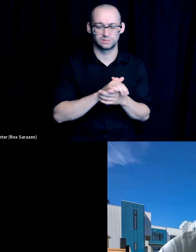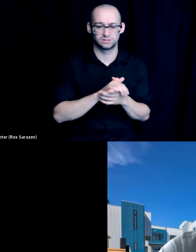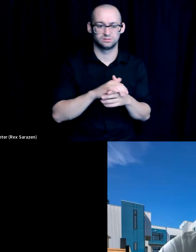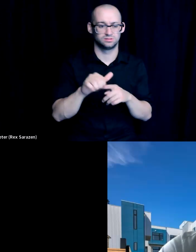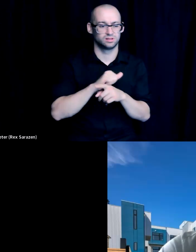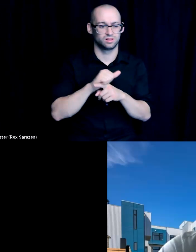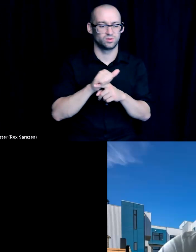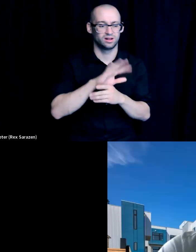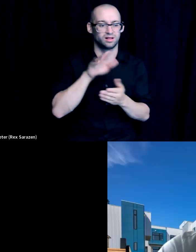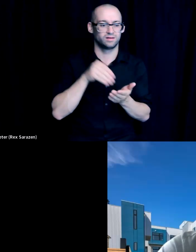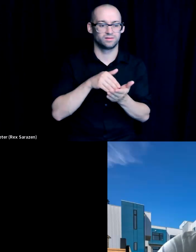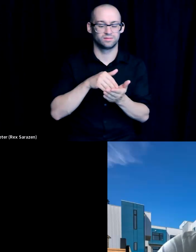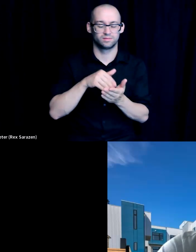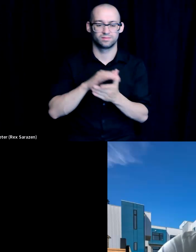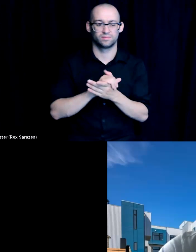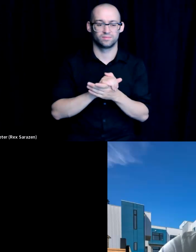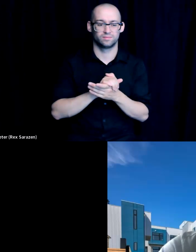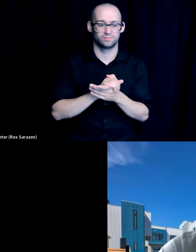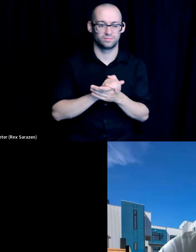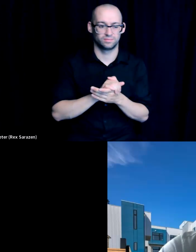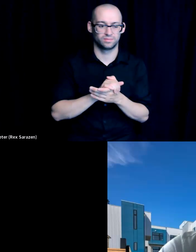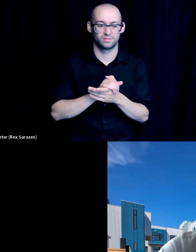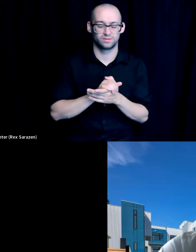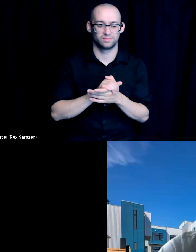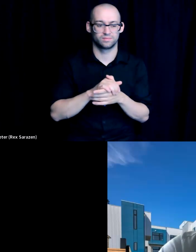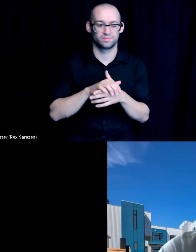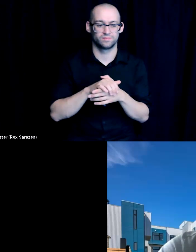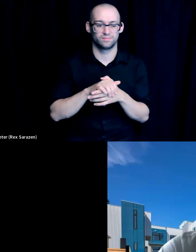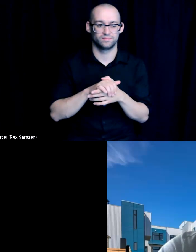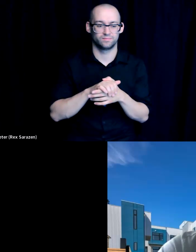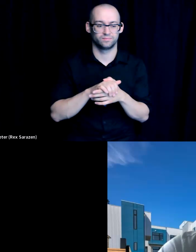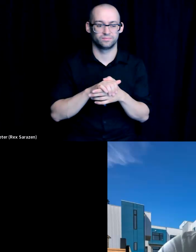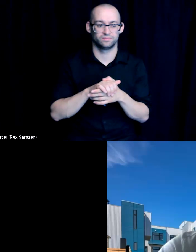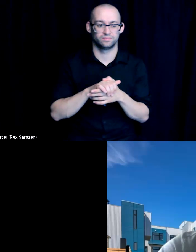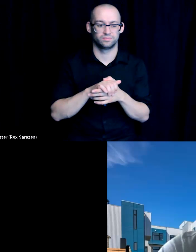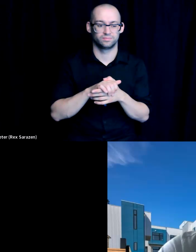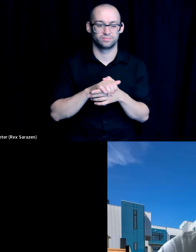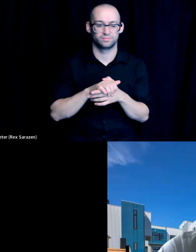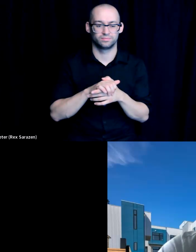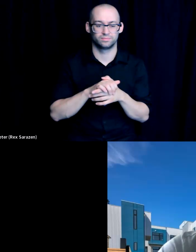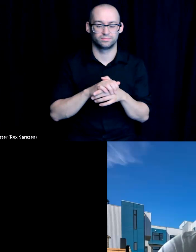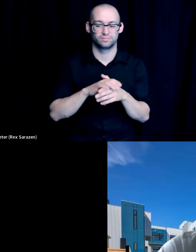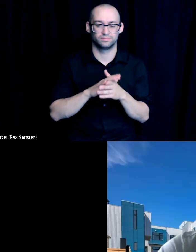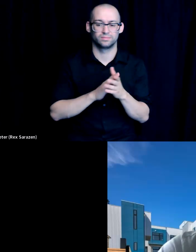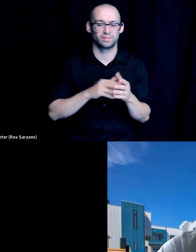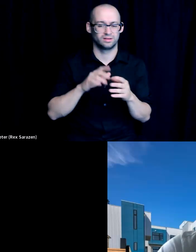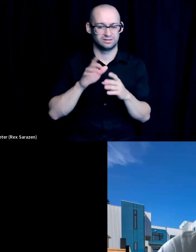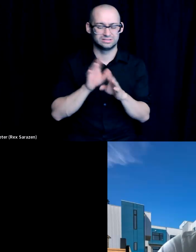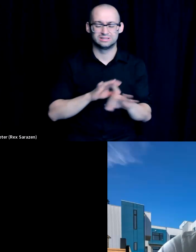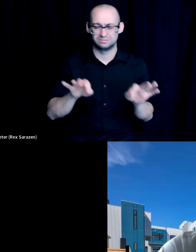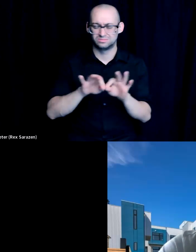training centers for many of the covered populations. And then really the digital literacy and inclusion